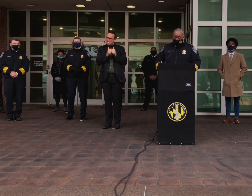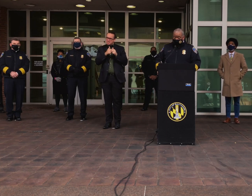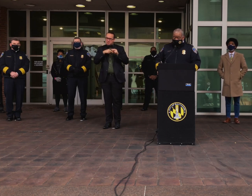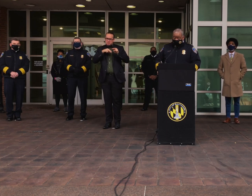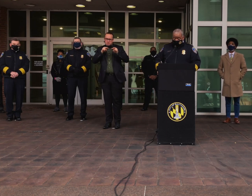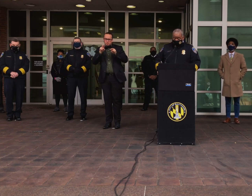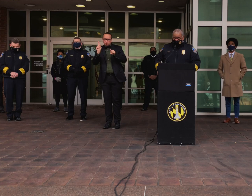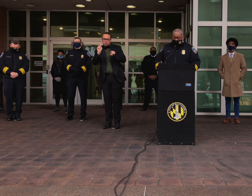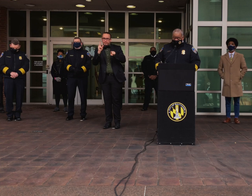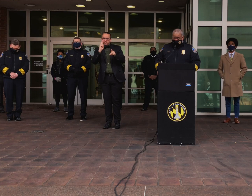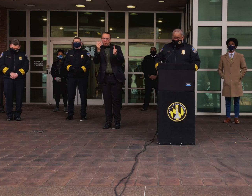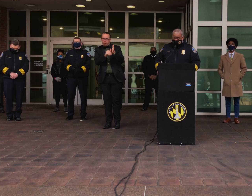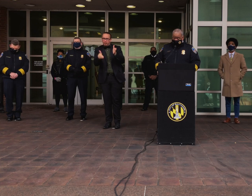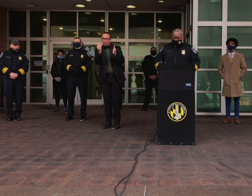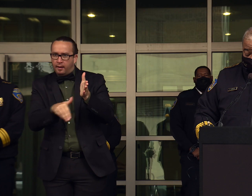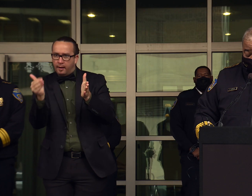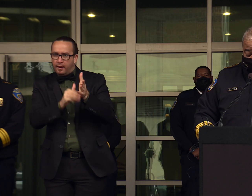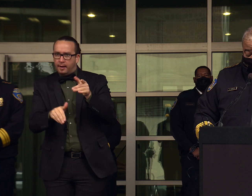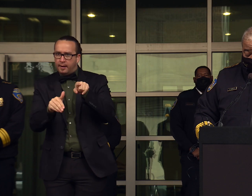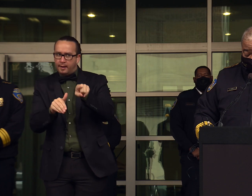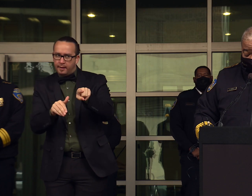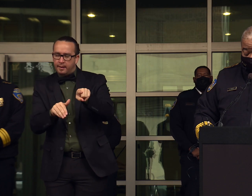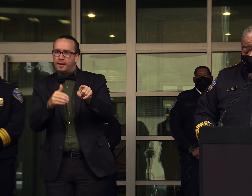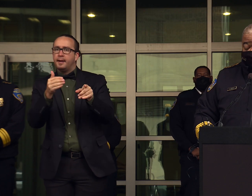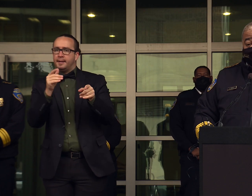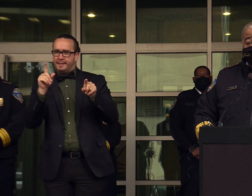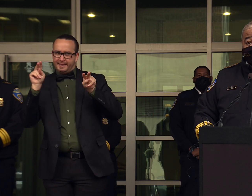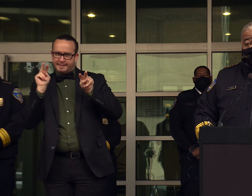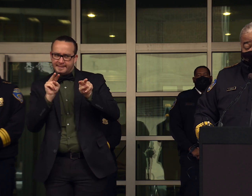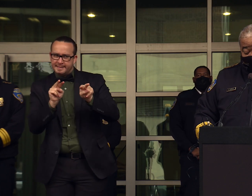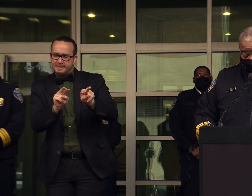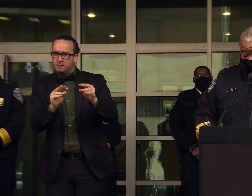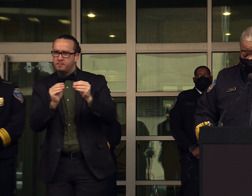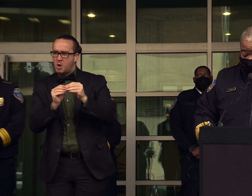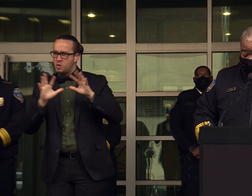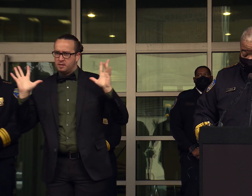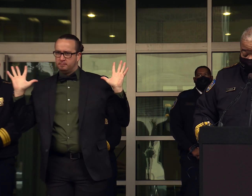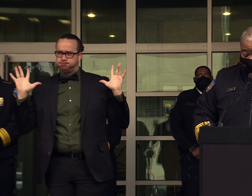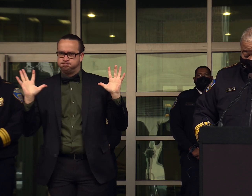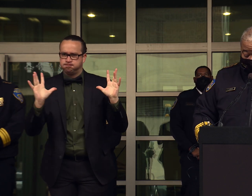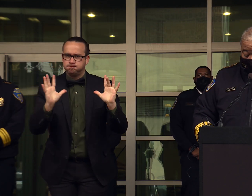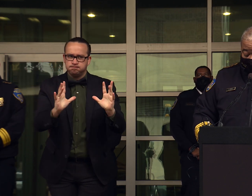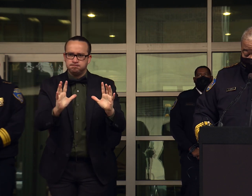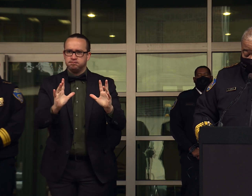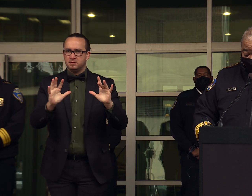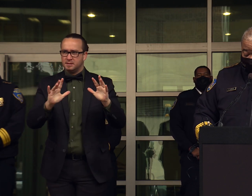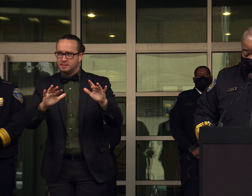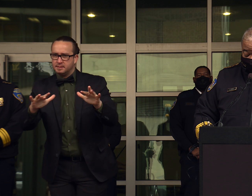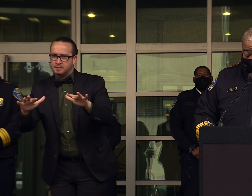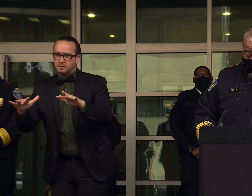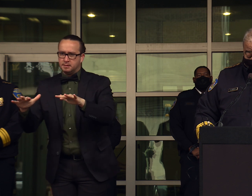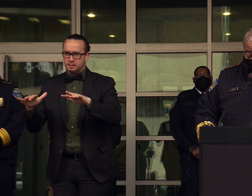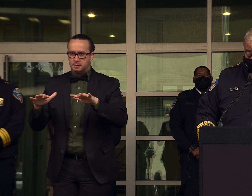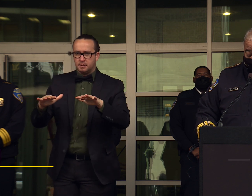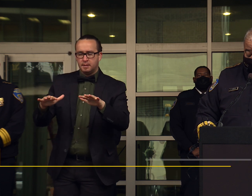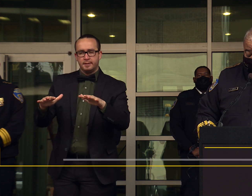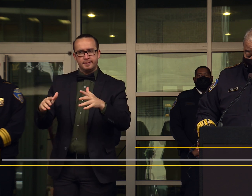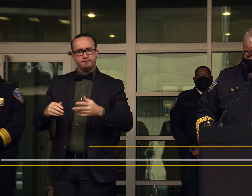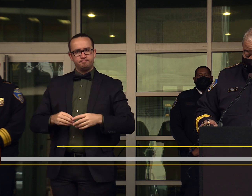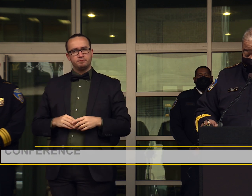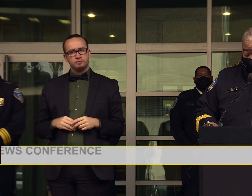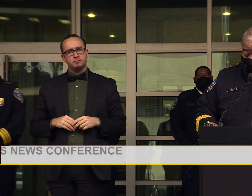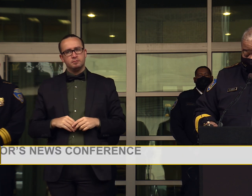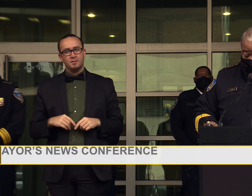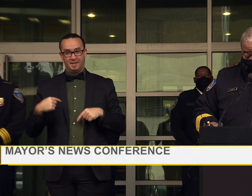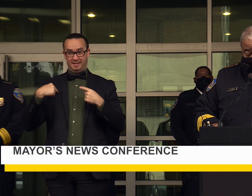both qualitative and quantitative analysis and the reassessment of data over the past year and a half, we found that some of our microzone areas